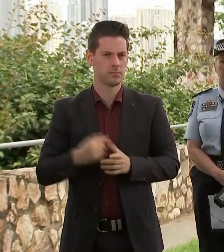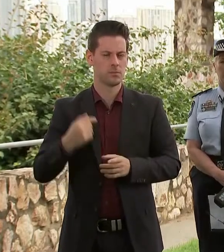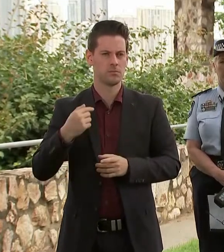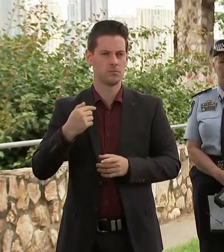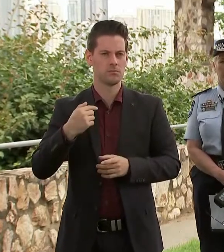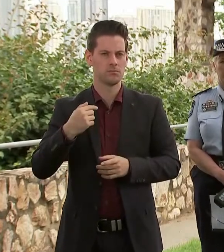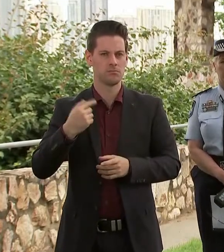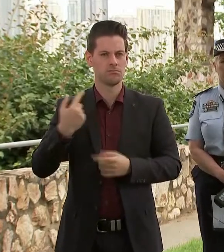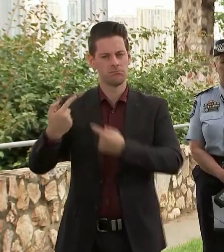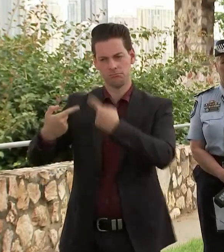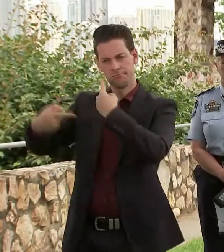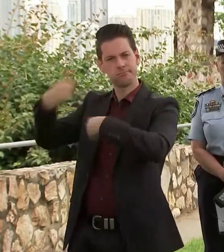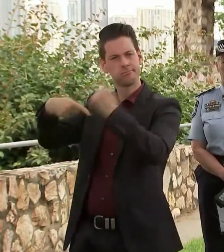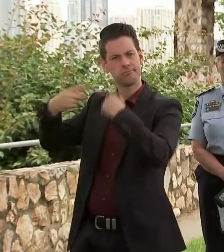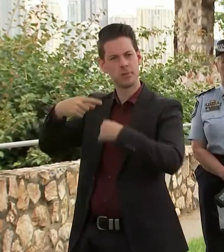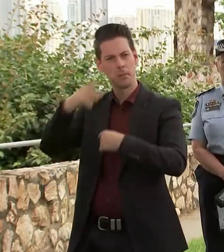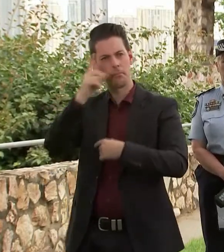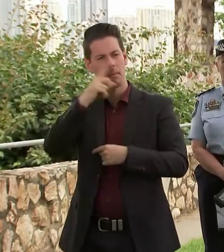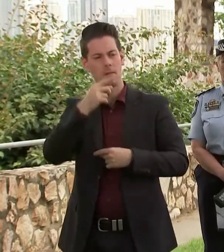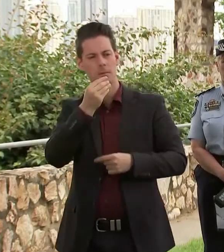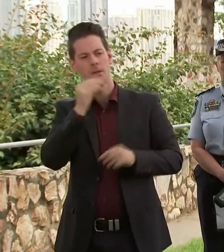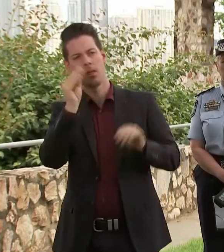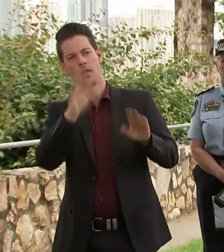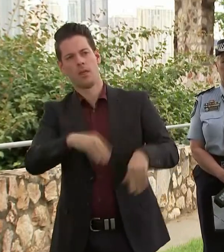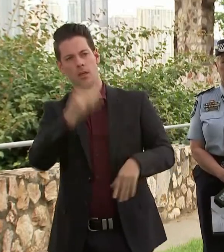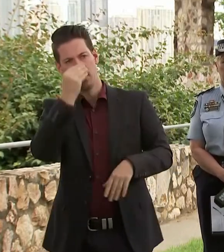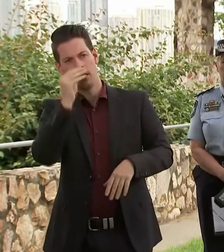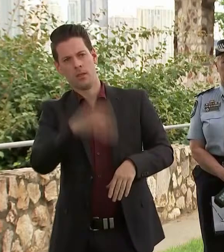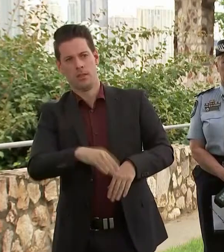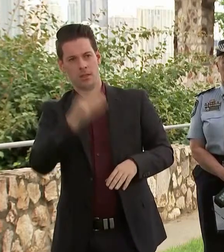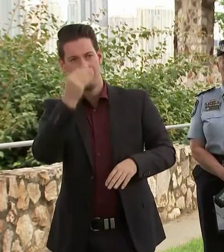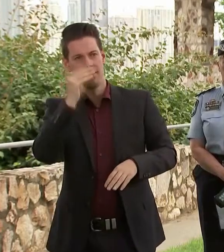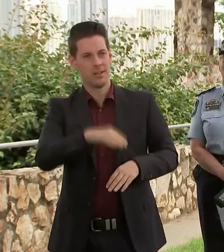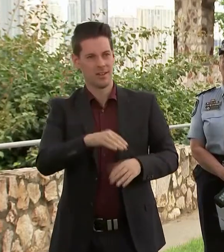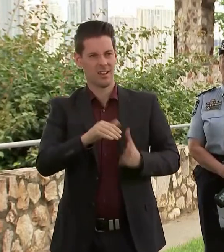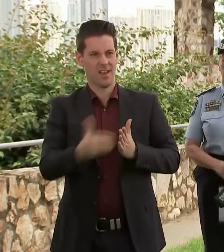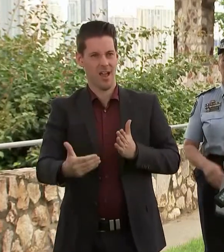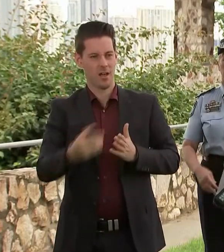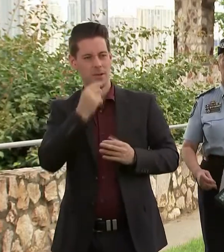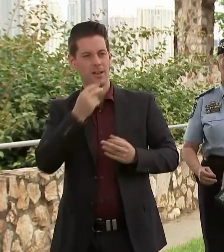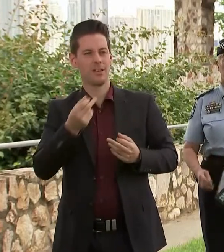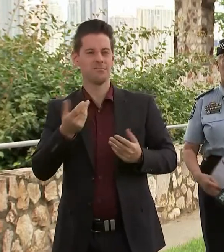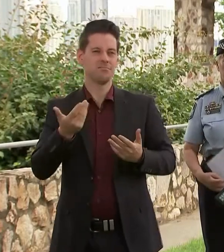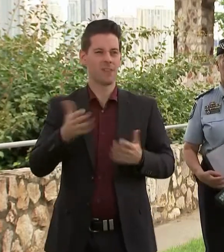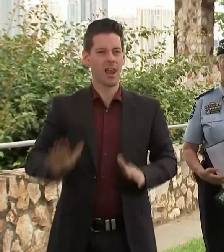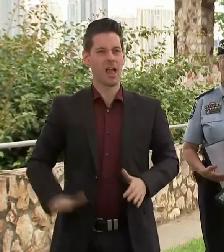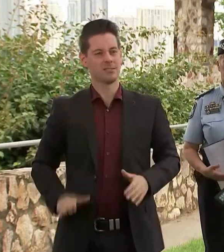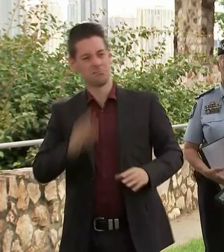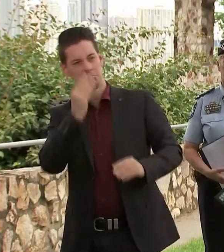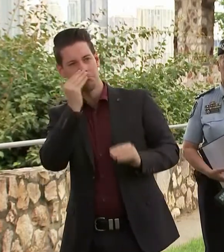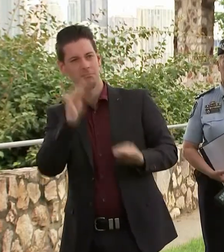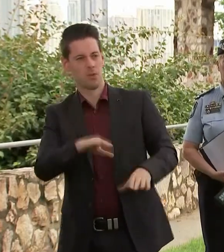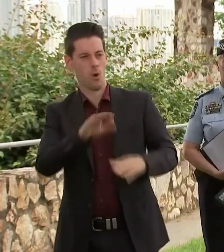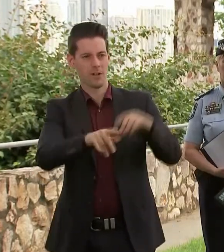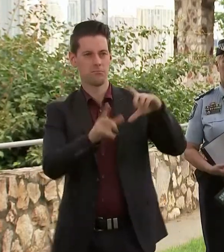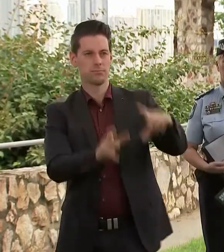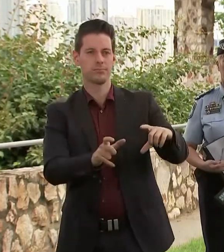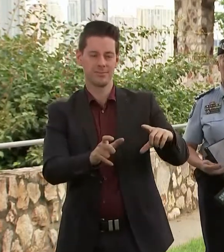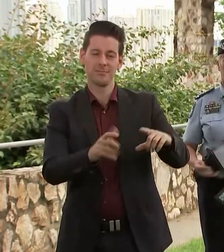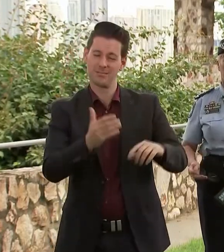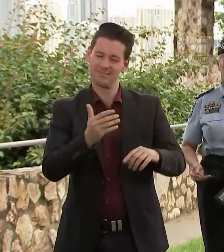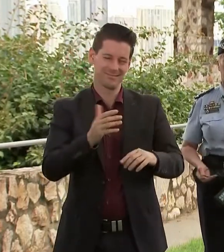are perhaps slackening off a little bit with regard to checking in and using their check-in apps. We really want to remind